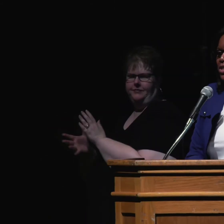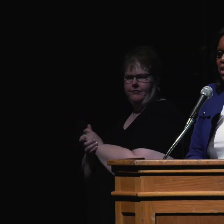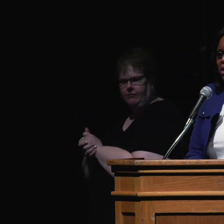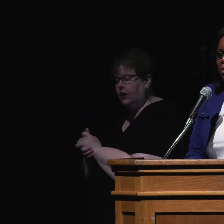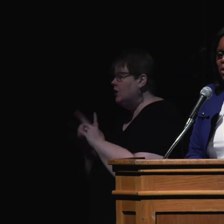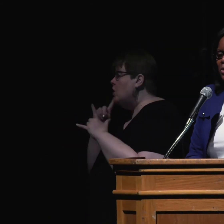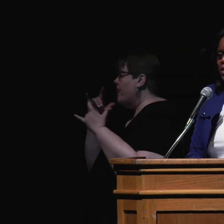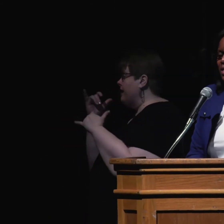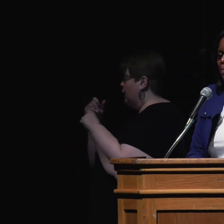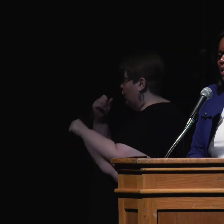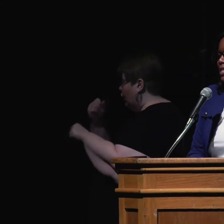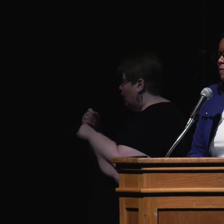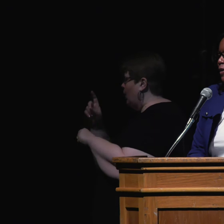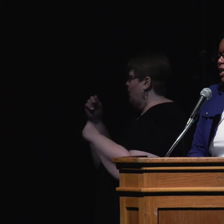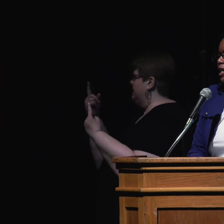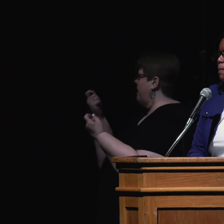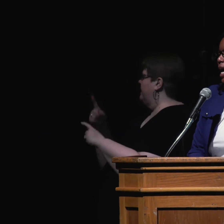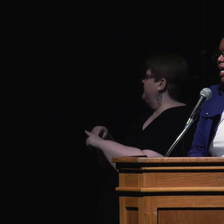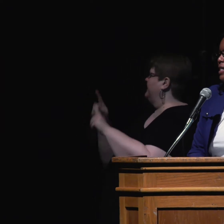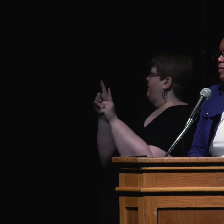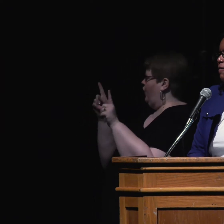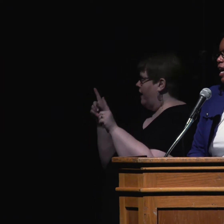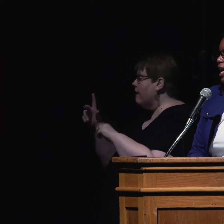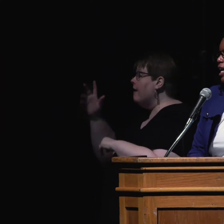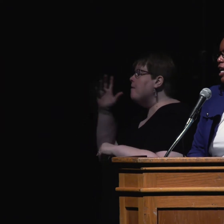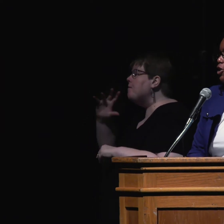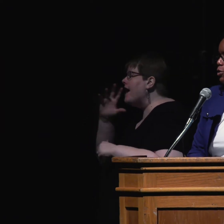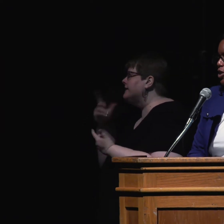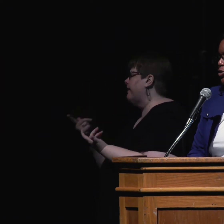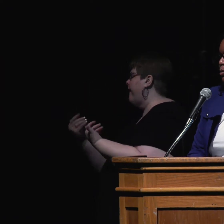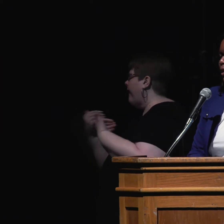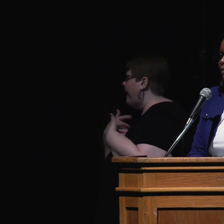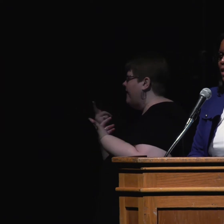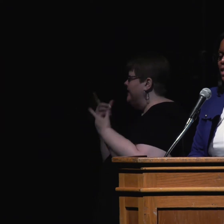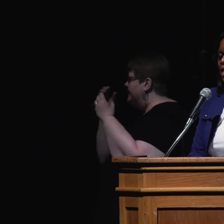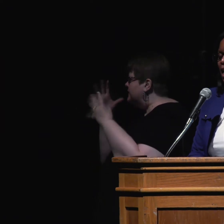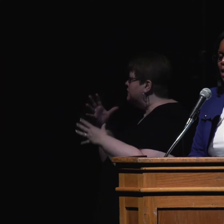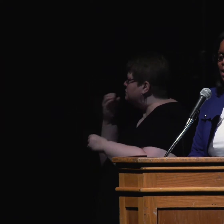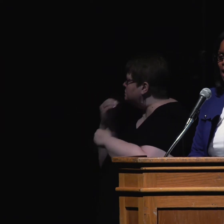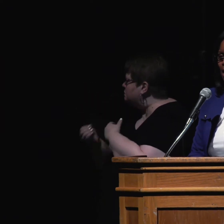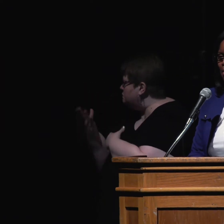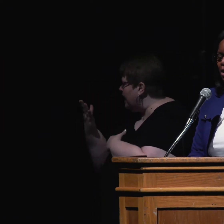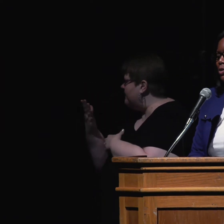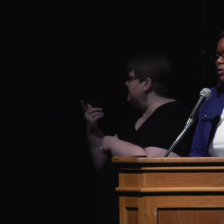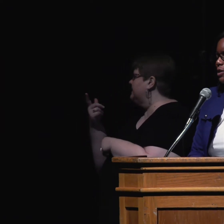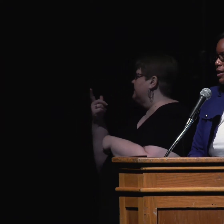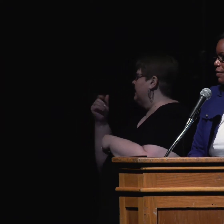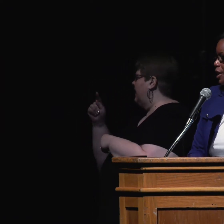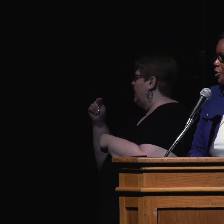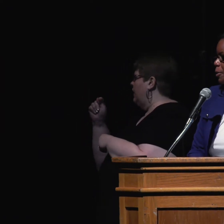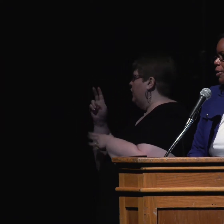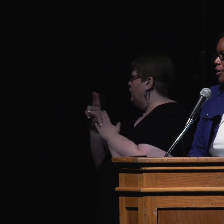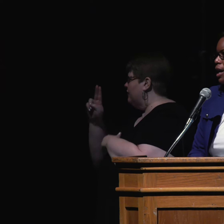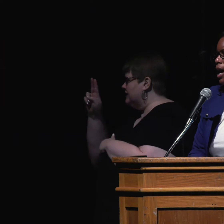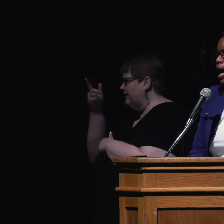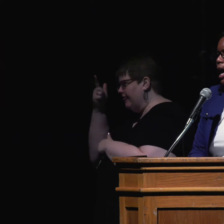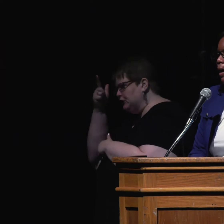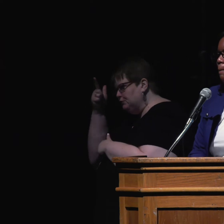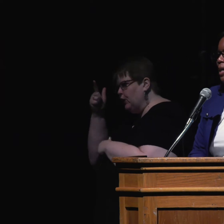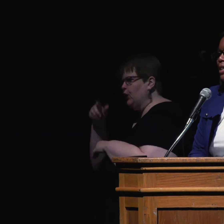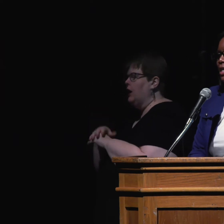So this year, we're doing something different. In the past, we've had a new teacher breakfast at the University of